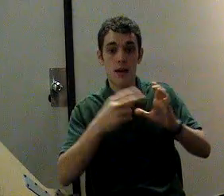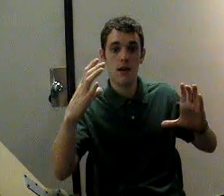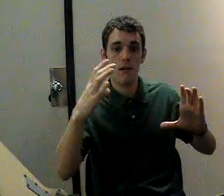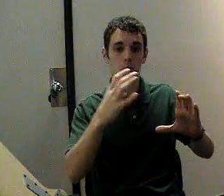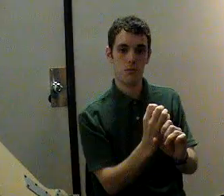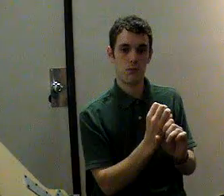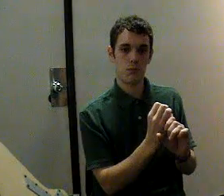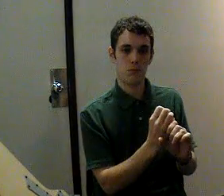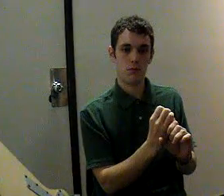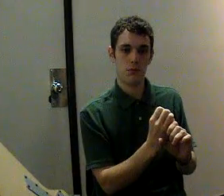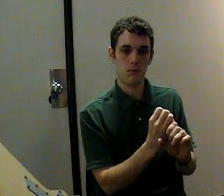what else has to happen?